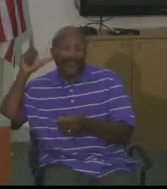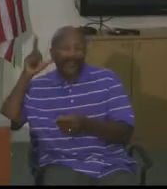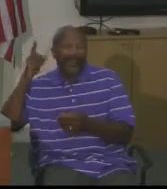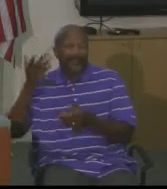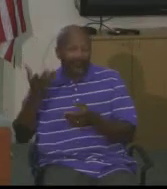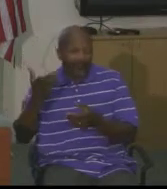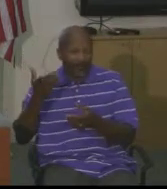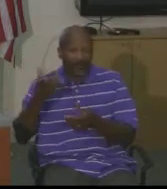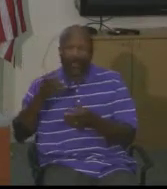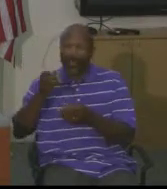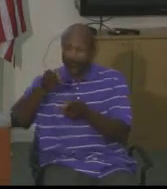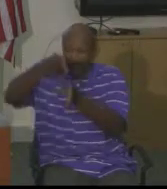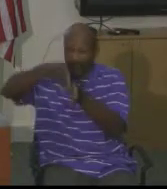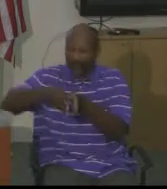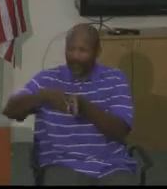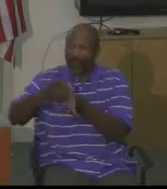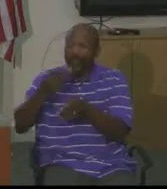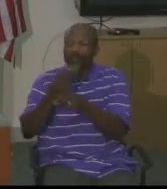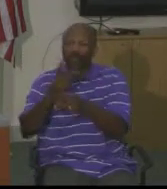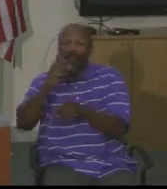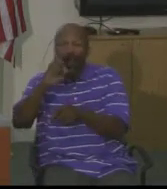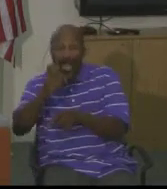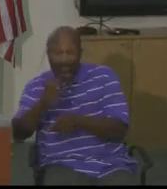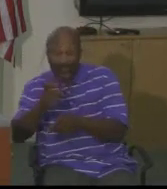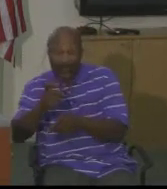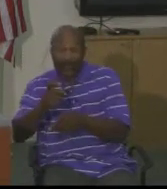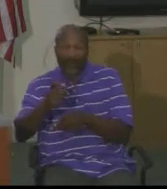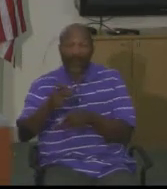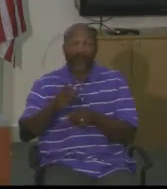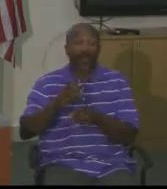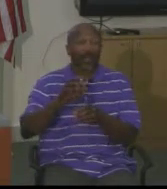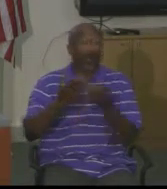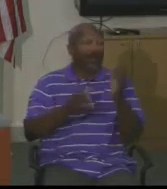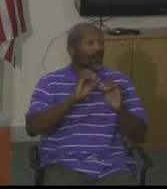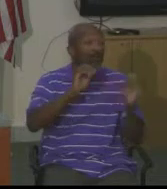And in some cases, they don't like the included video card. So if we go back